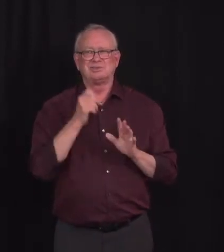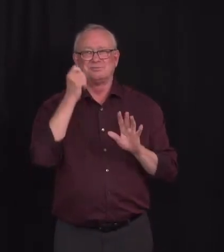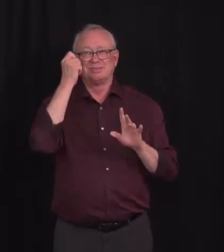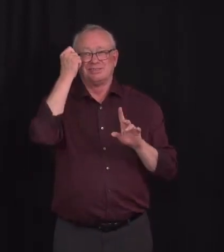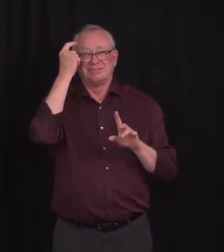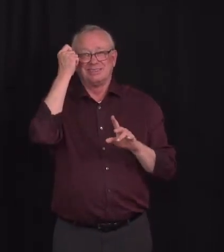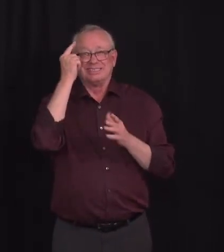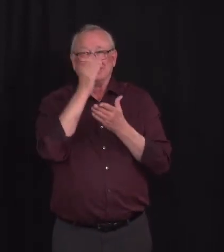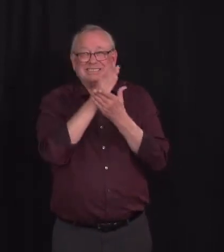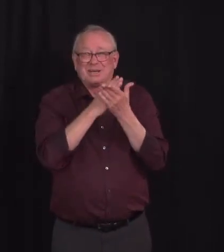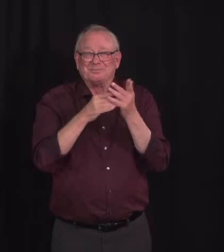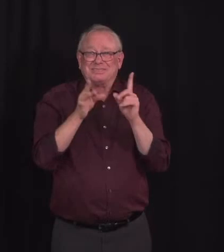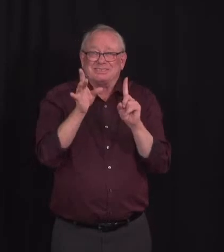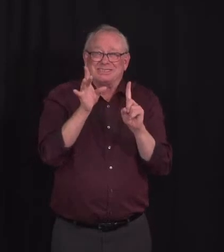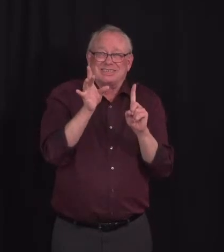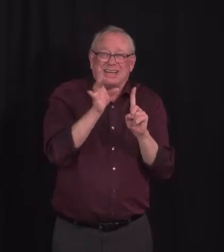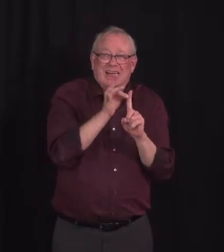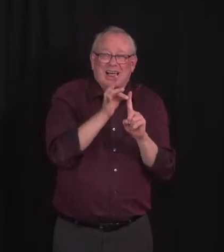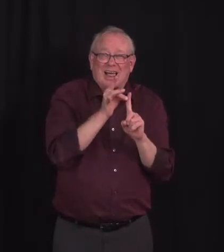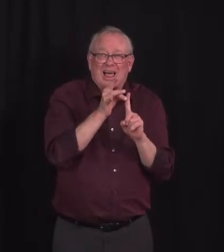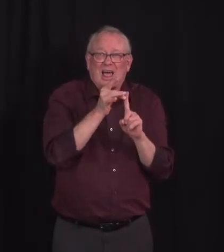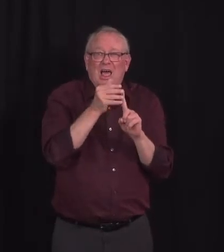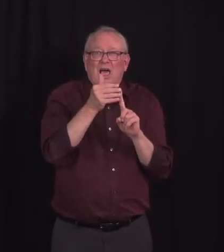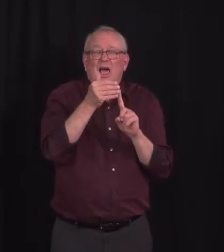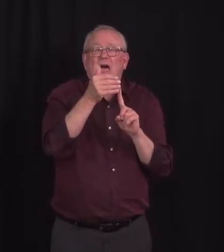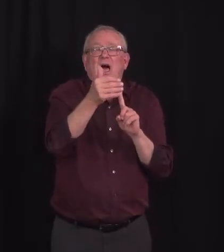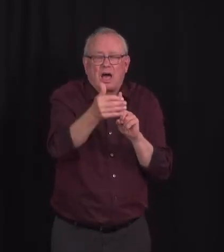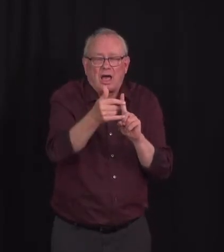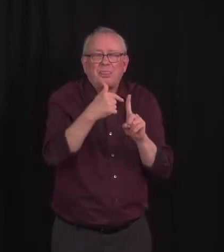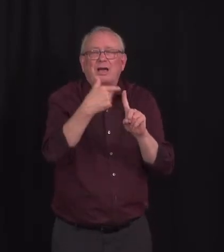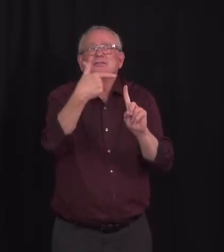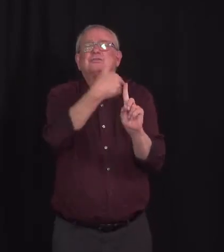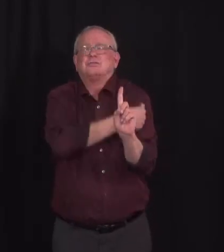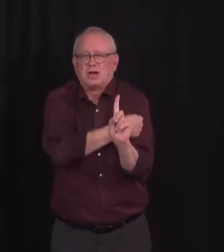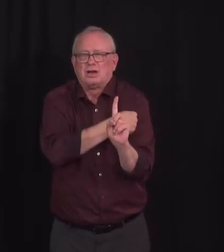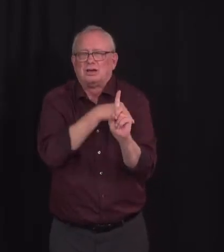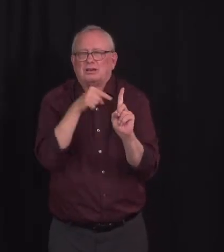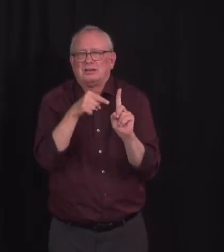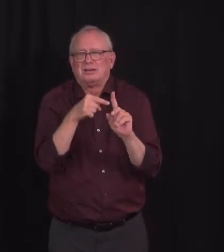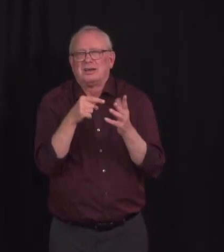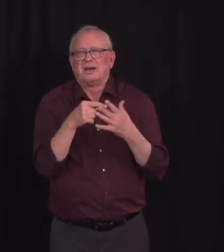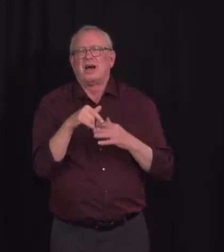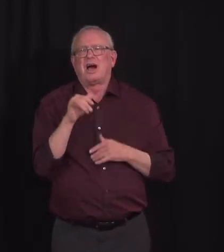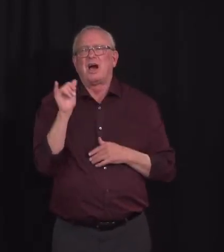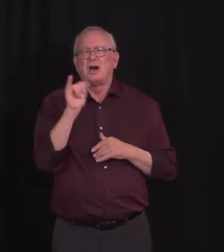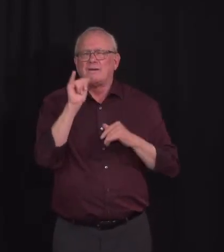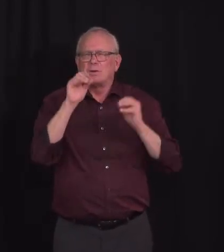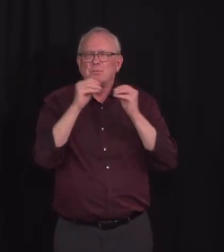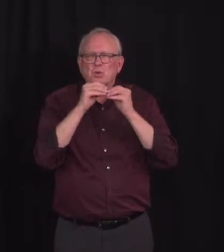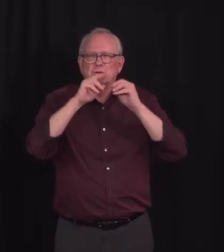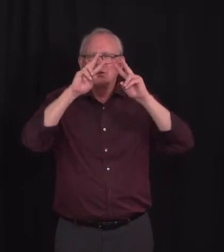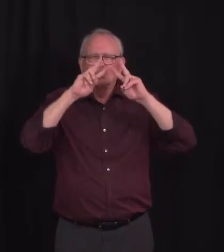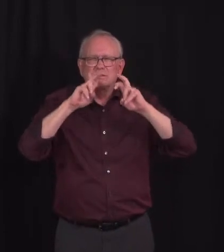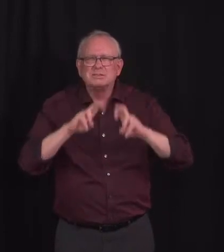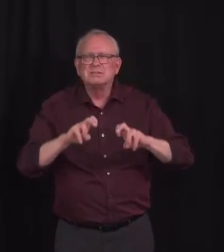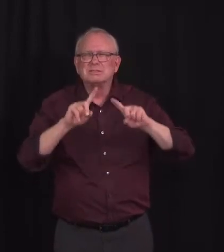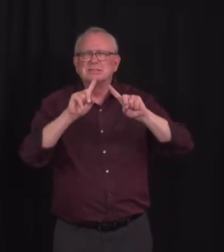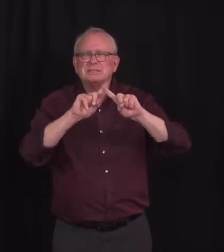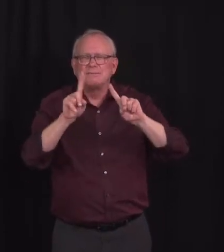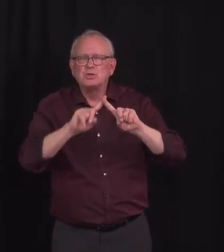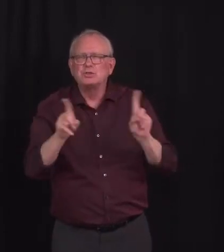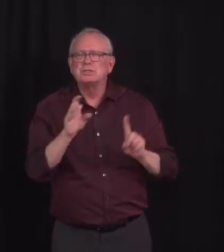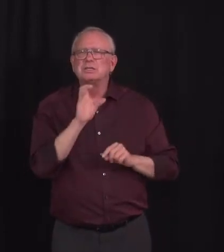vaccine is by looking over time at the age-specific proportions of the population who would have been eligible for vaccines